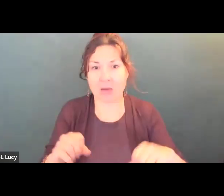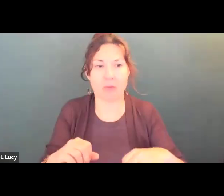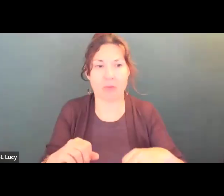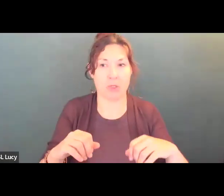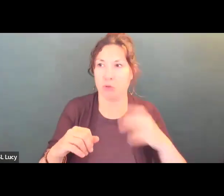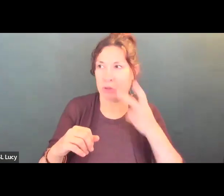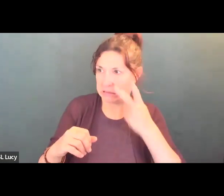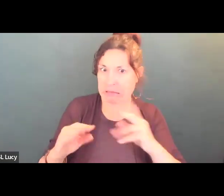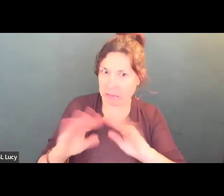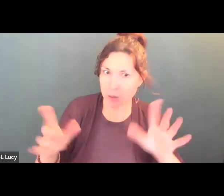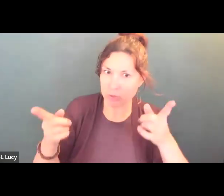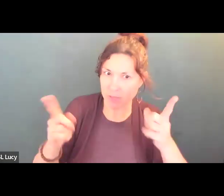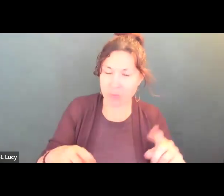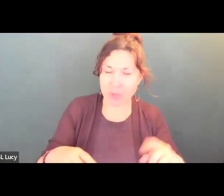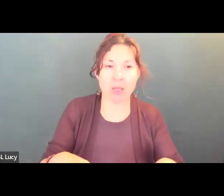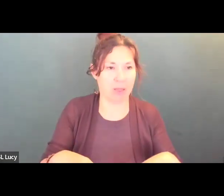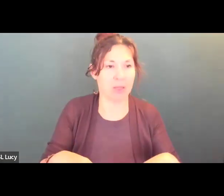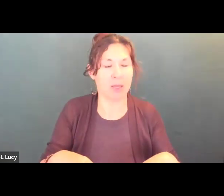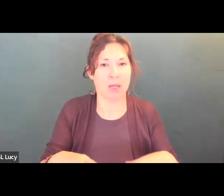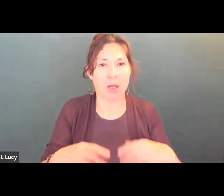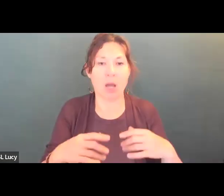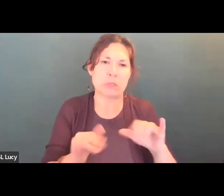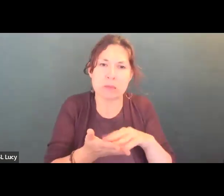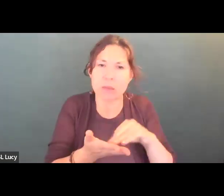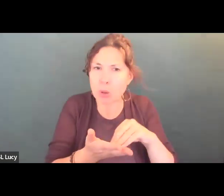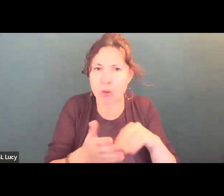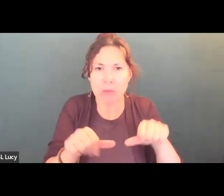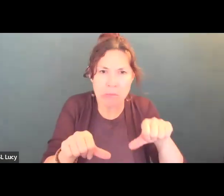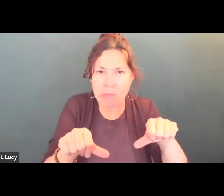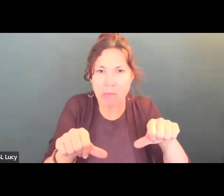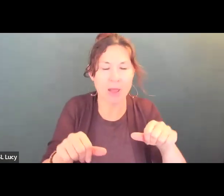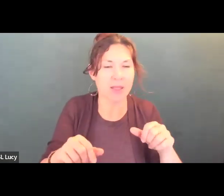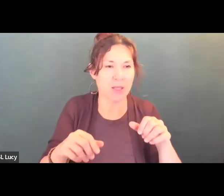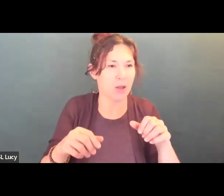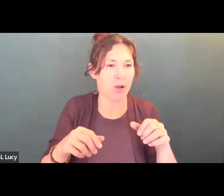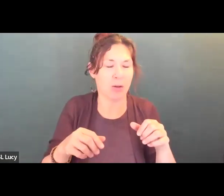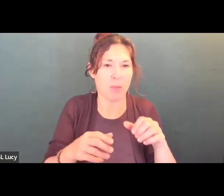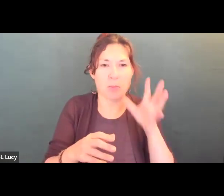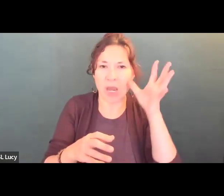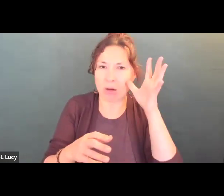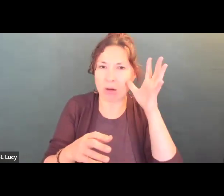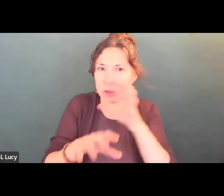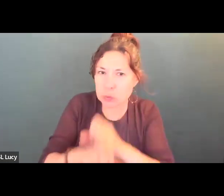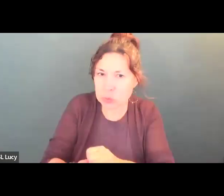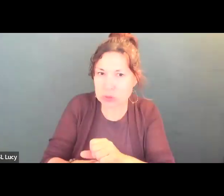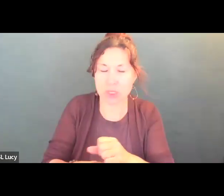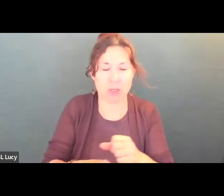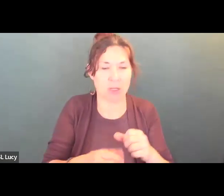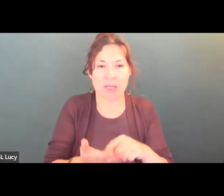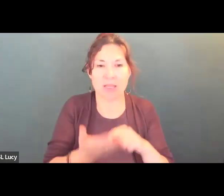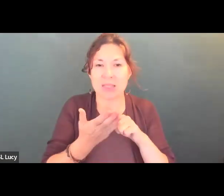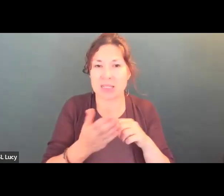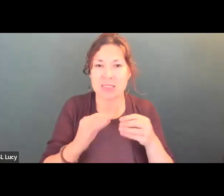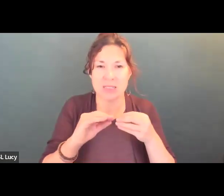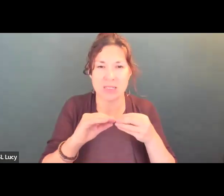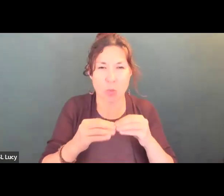there is this learning curve in the end for parents and for the district, this is just going to help us provide a